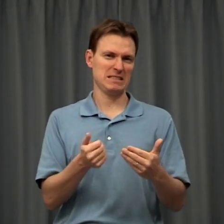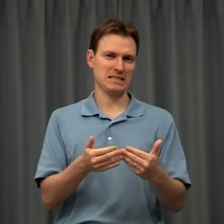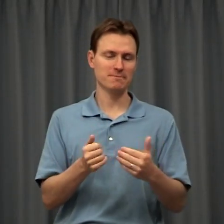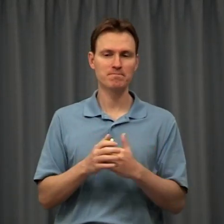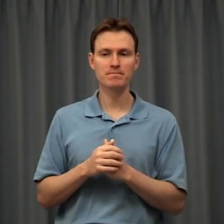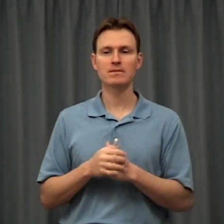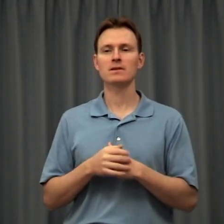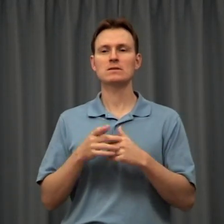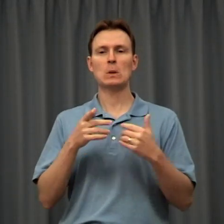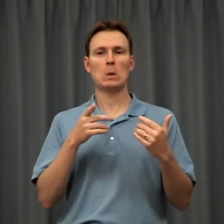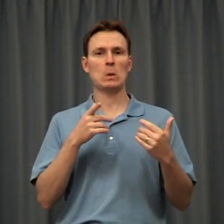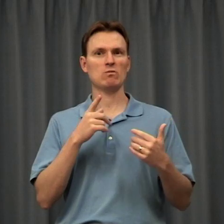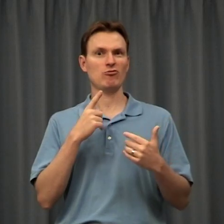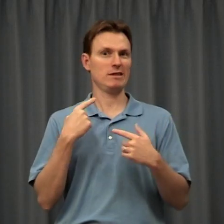do.